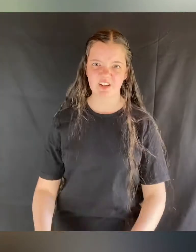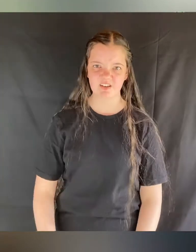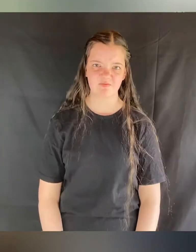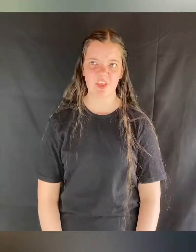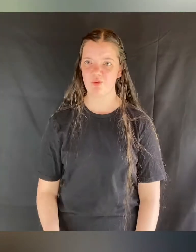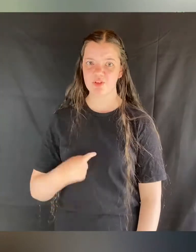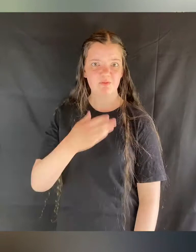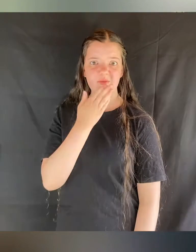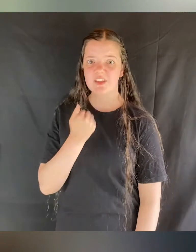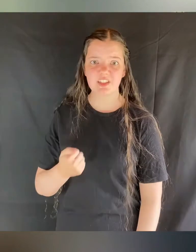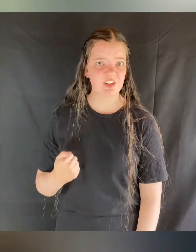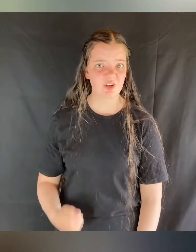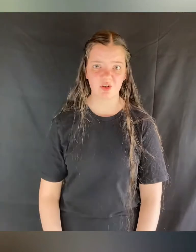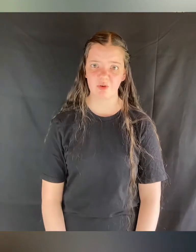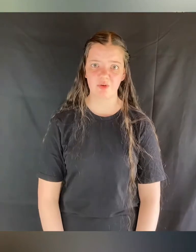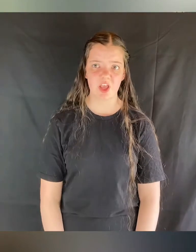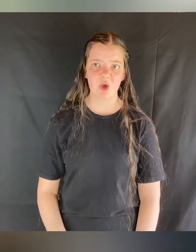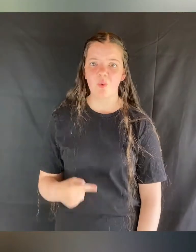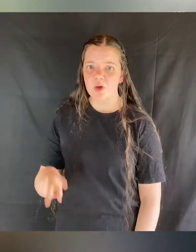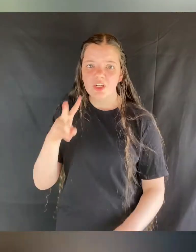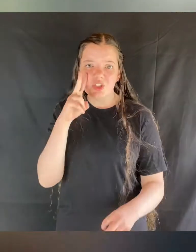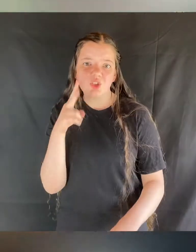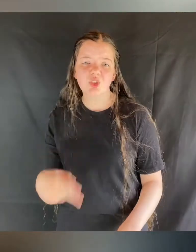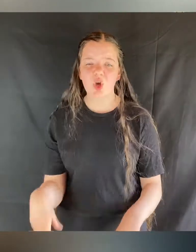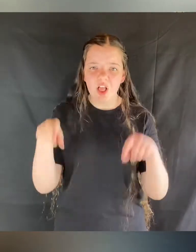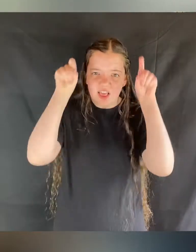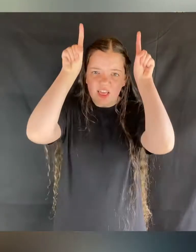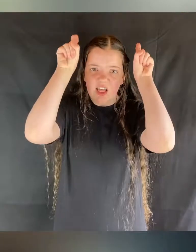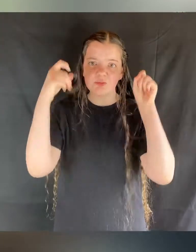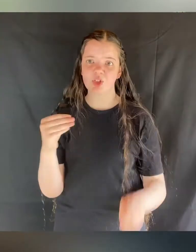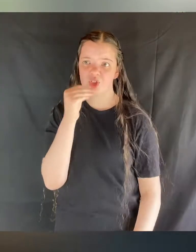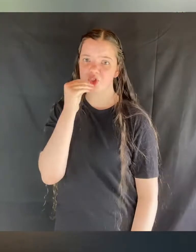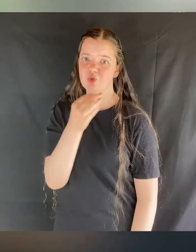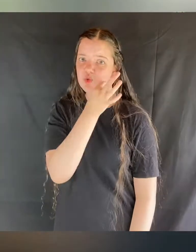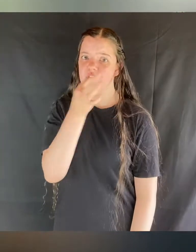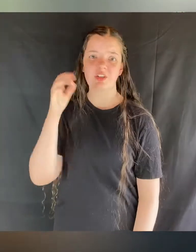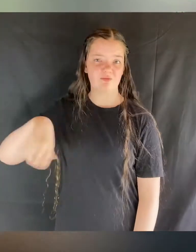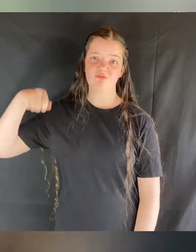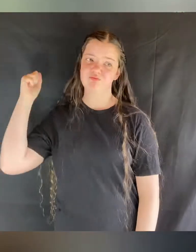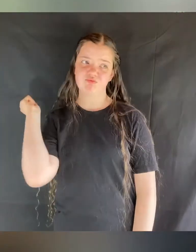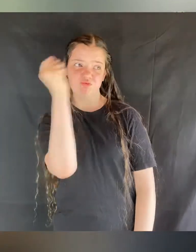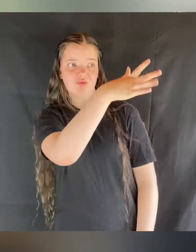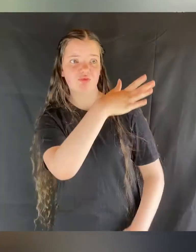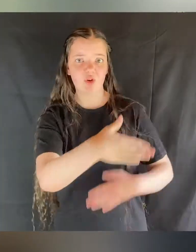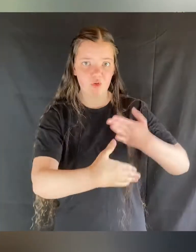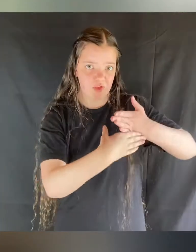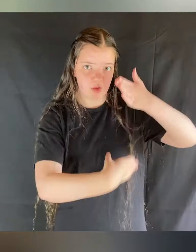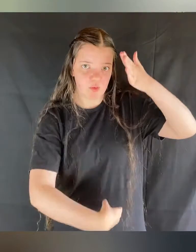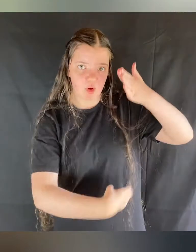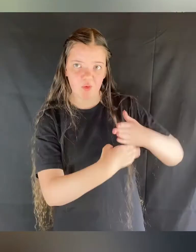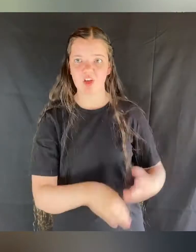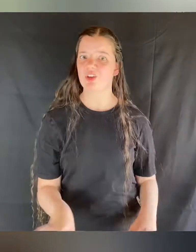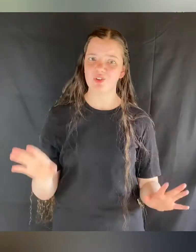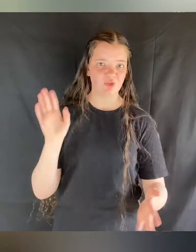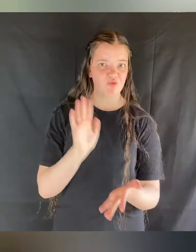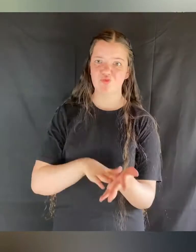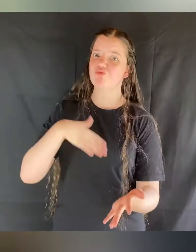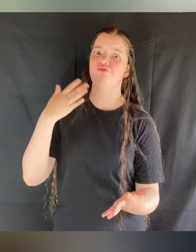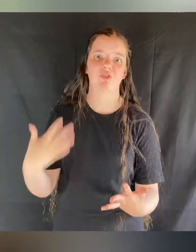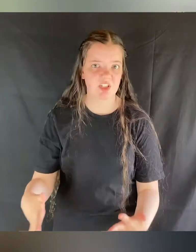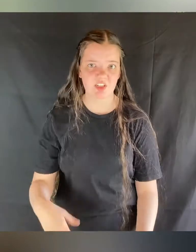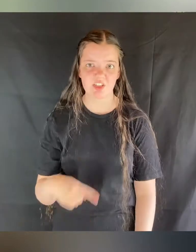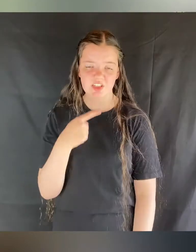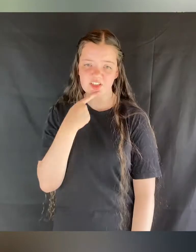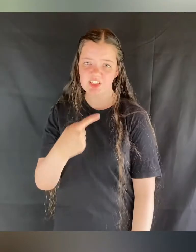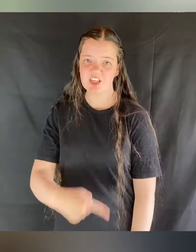pleased at all. When he saw Lance munching roses, he just threw him over the wall. "Good riddance," said the